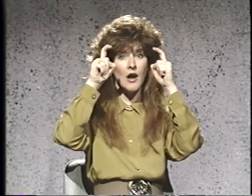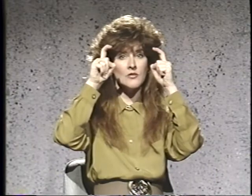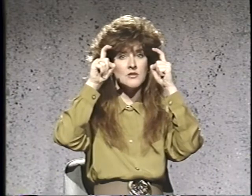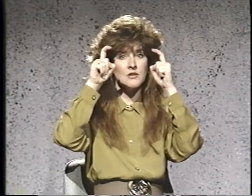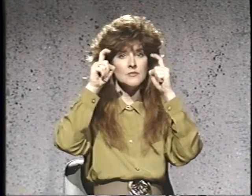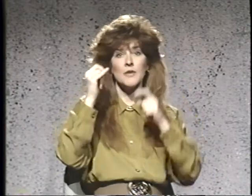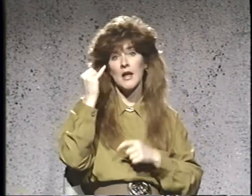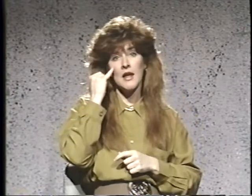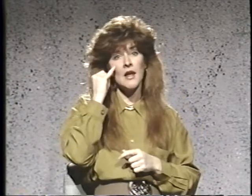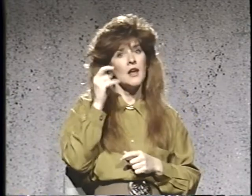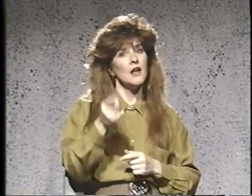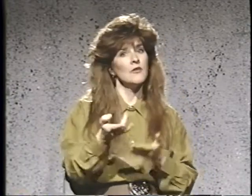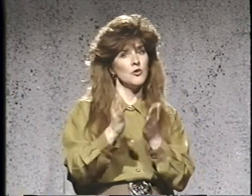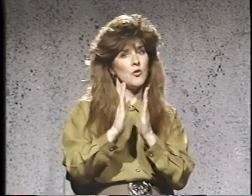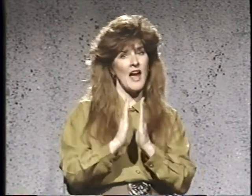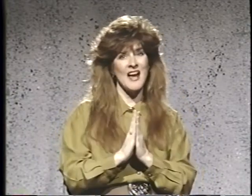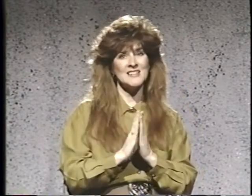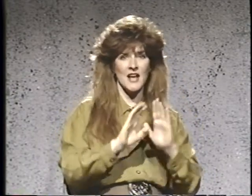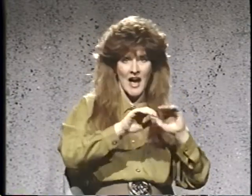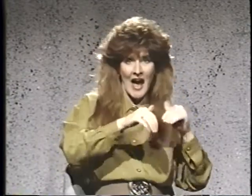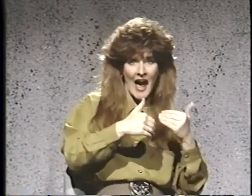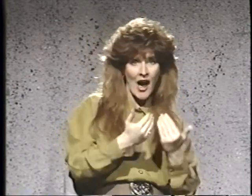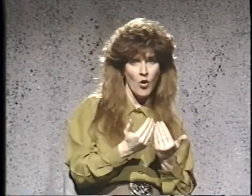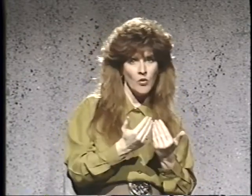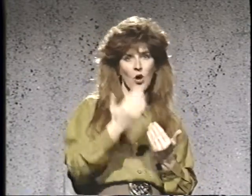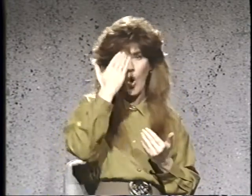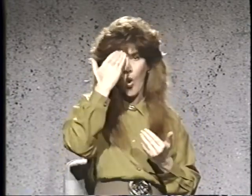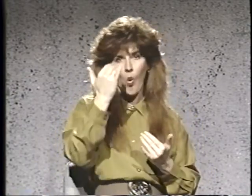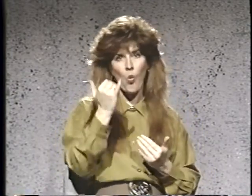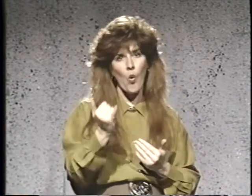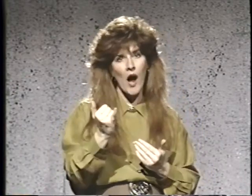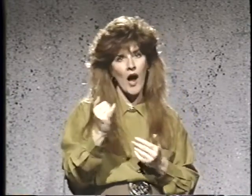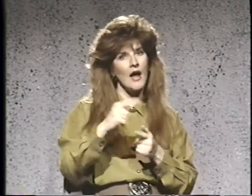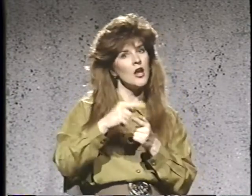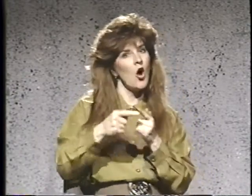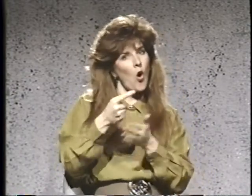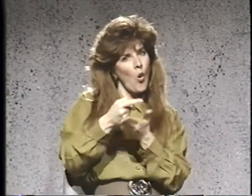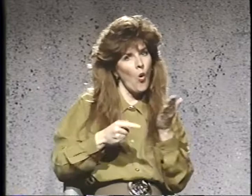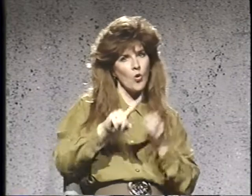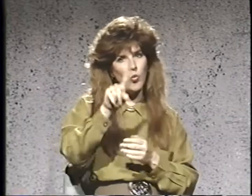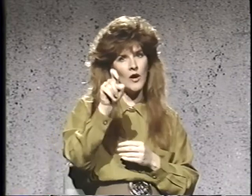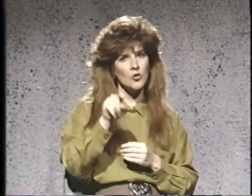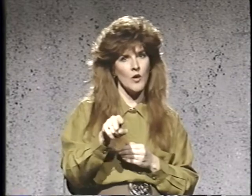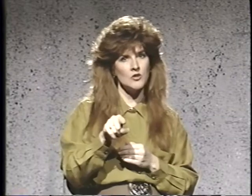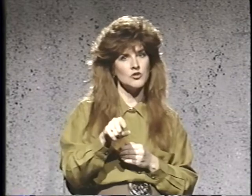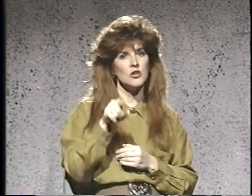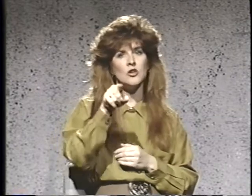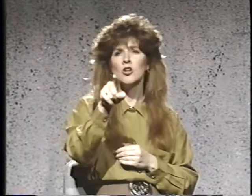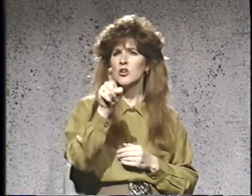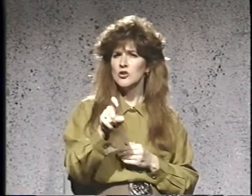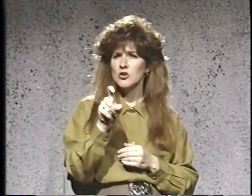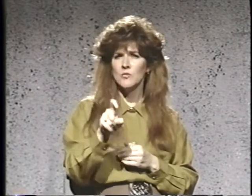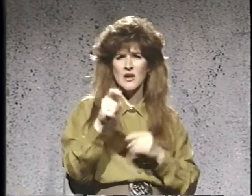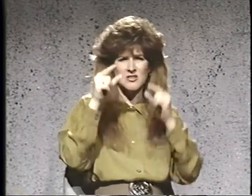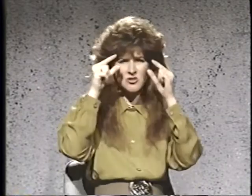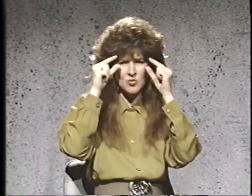eyebrows. If you ask a how, why, or what question, you must squint